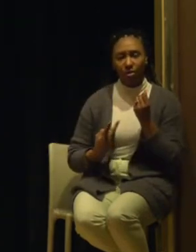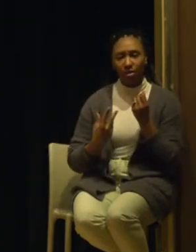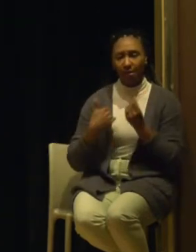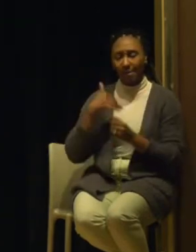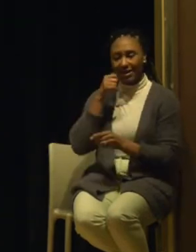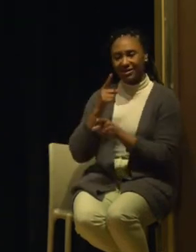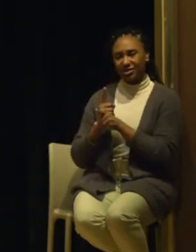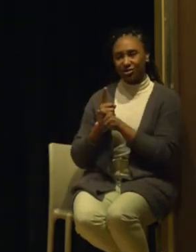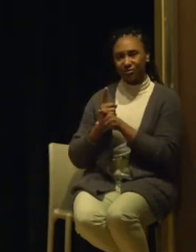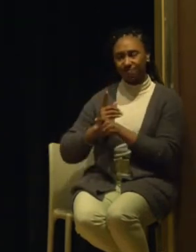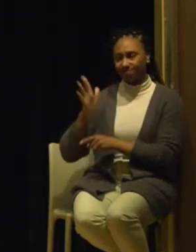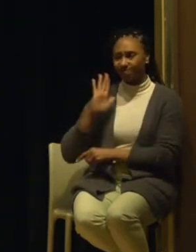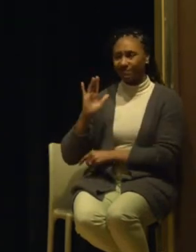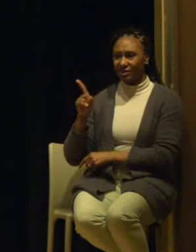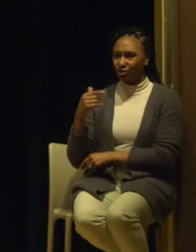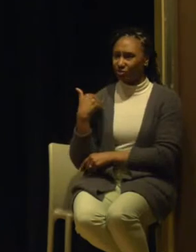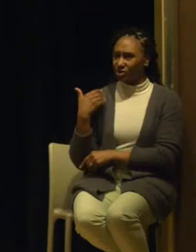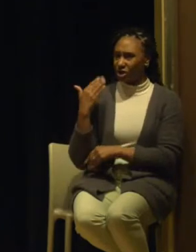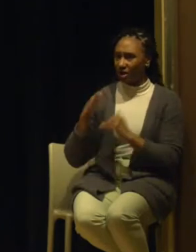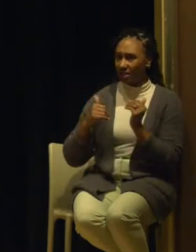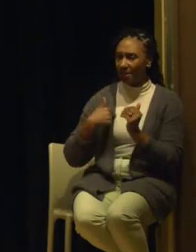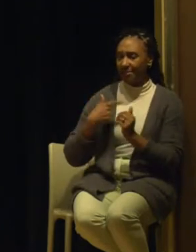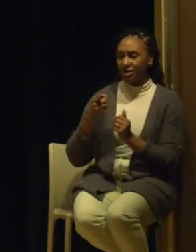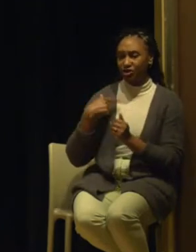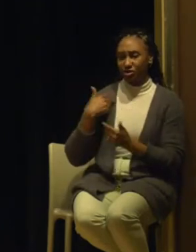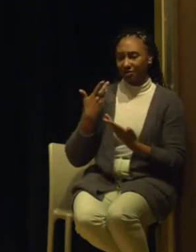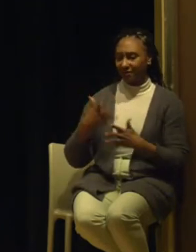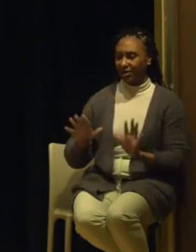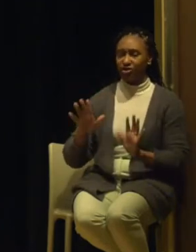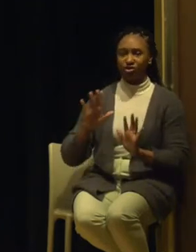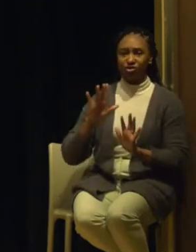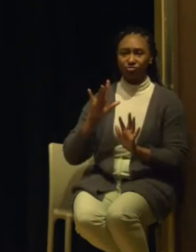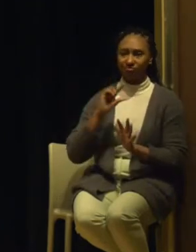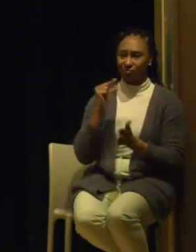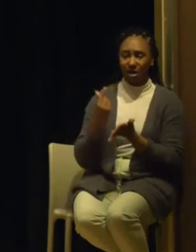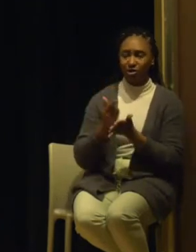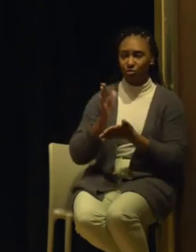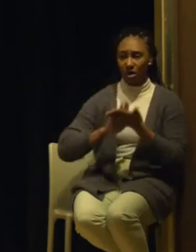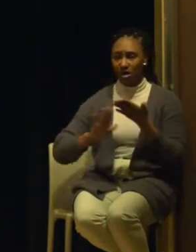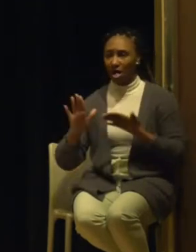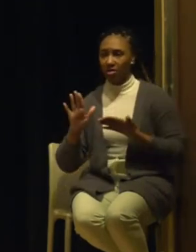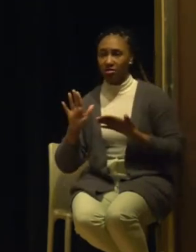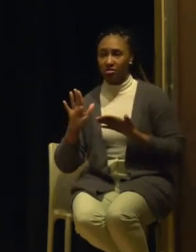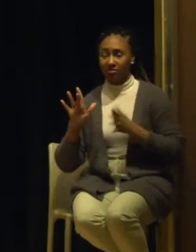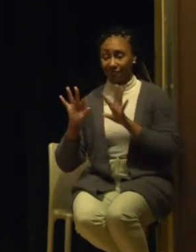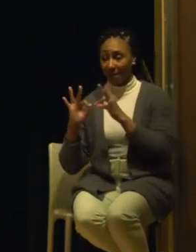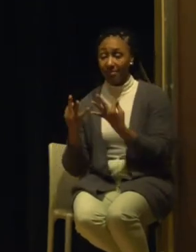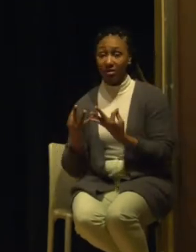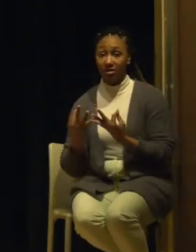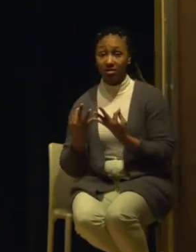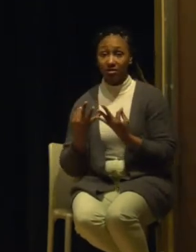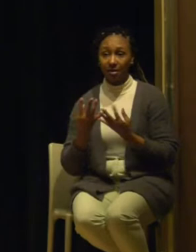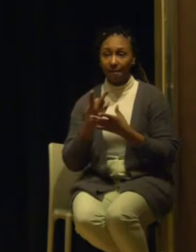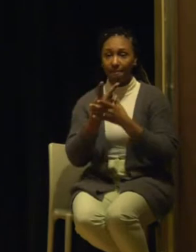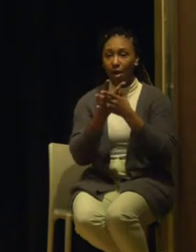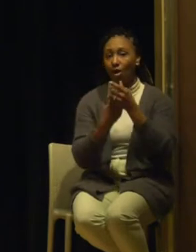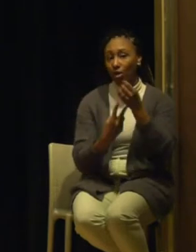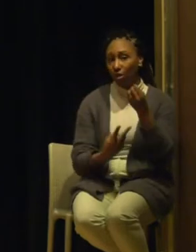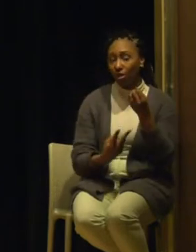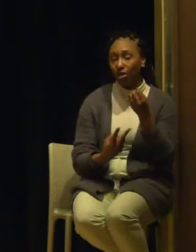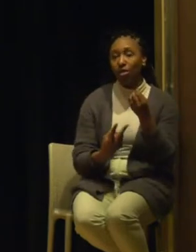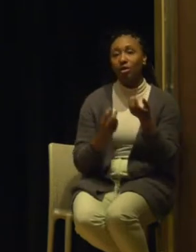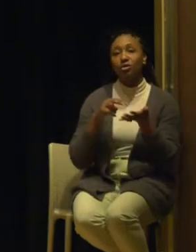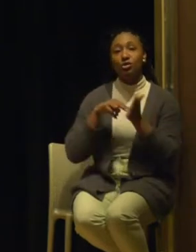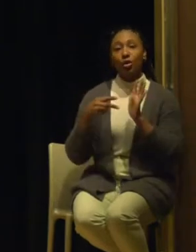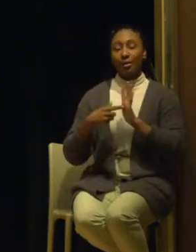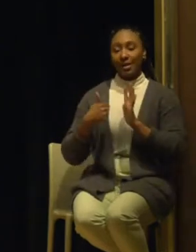came out of college, you either did the career or you did the family. You didn't think you could do both. So right, here I am trying to do both, mm-hmm, trying to figure out